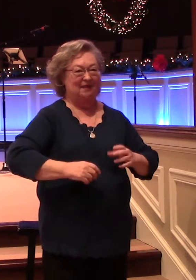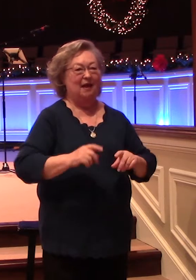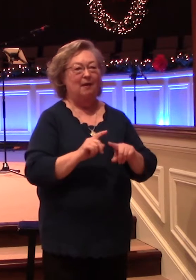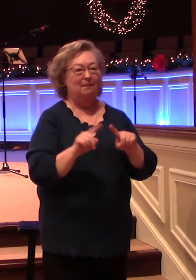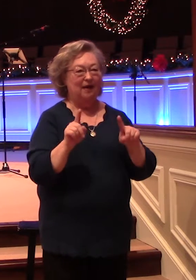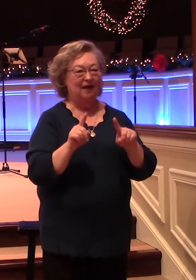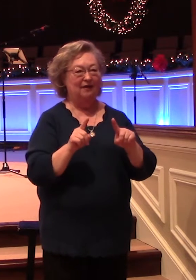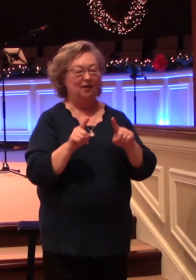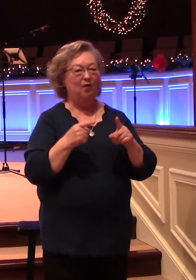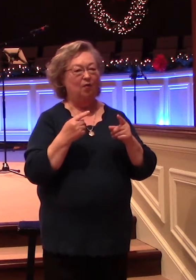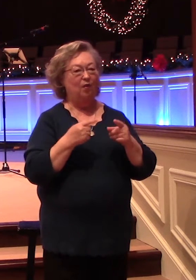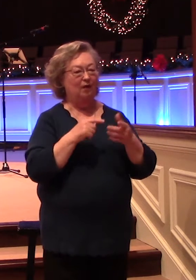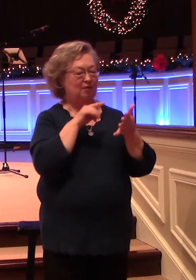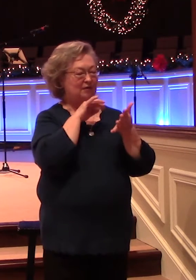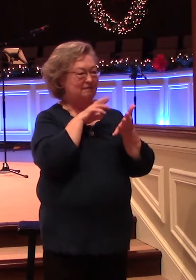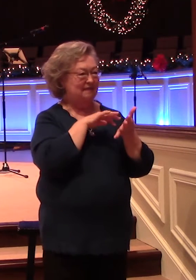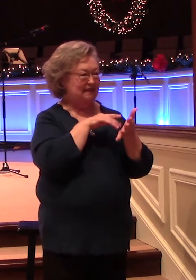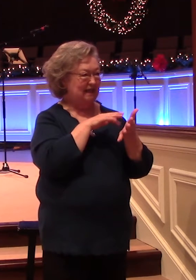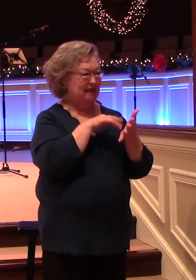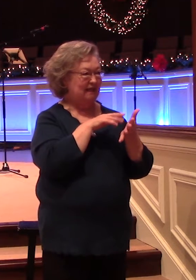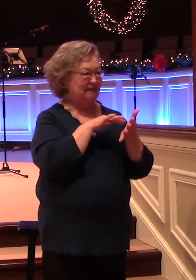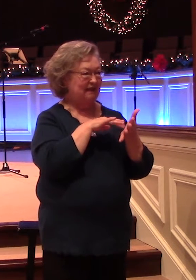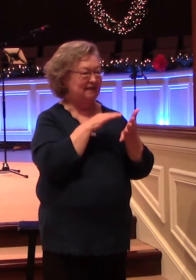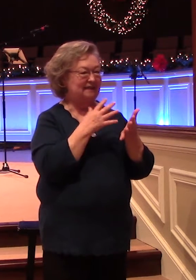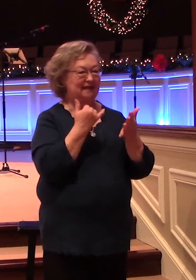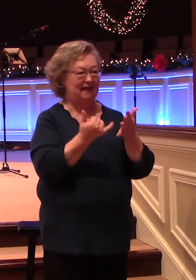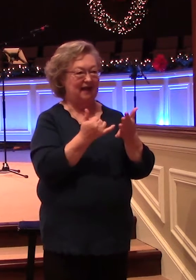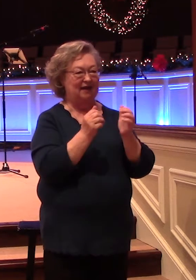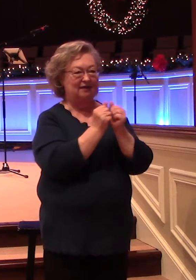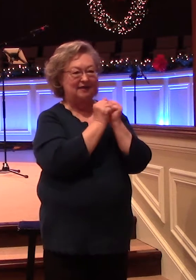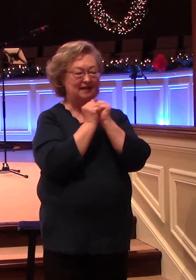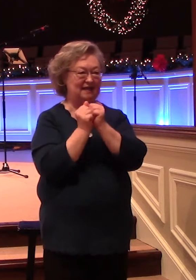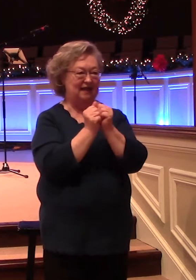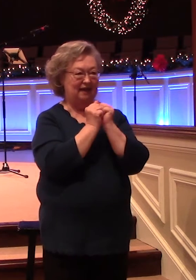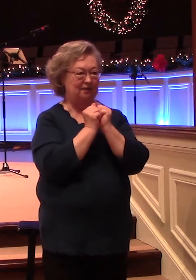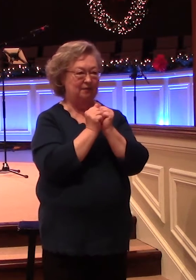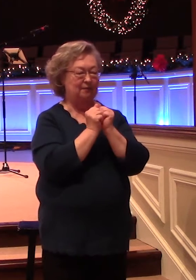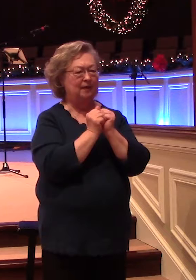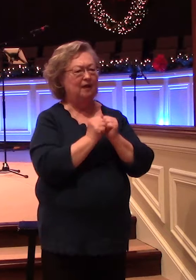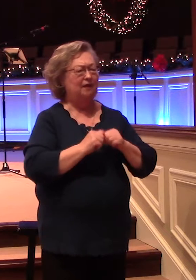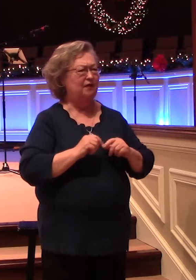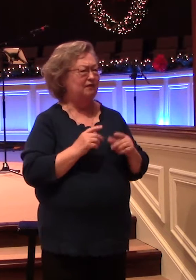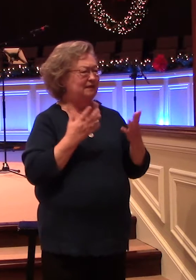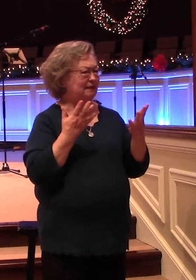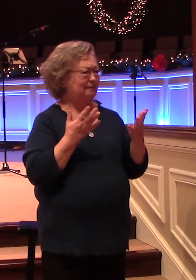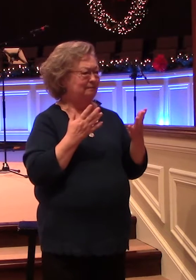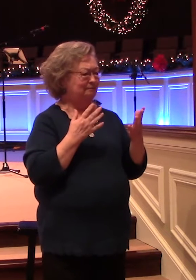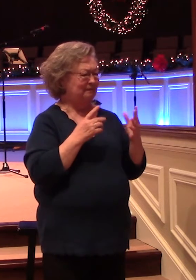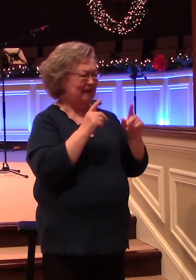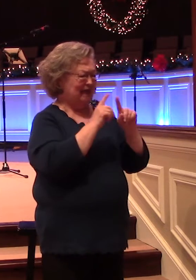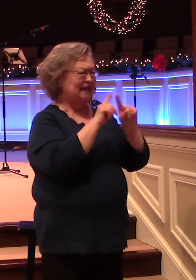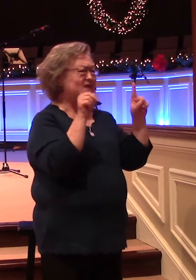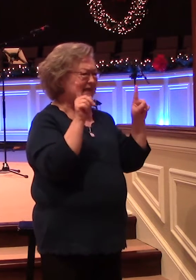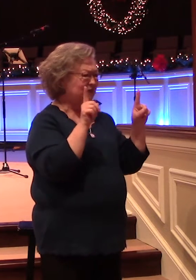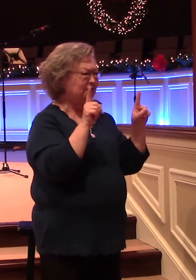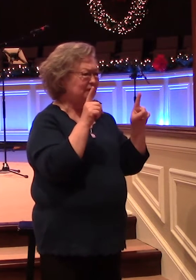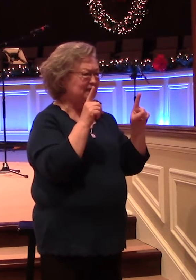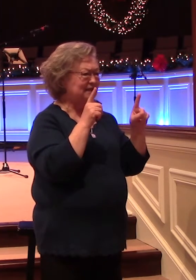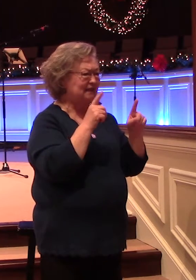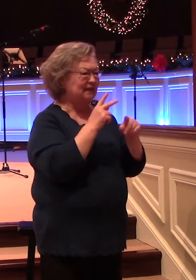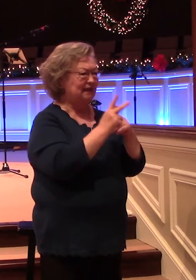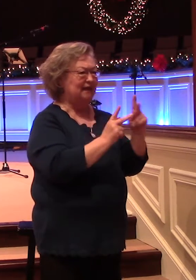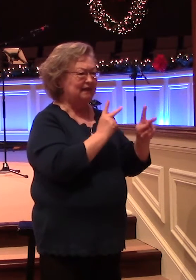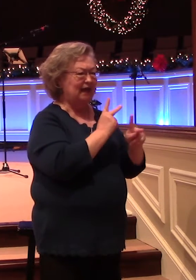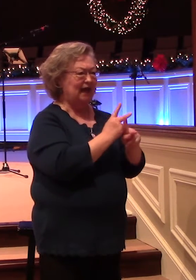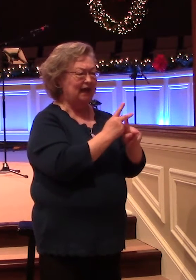this different kind of Christmas story that gives us a different kind of call. But I want you to do something, if you would. This will be a little bit different. In the pew rack in front of you, there's a little